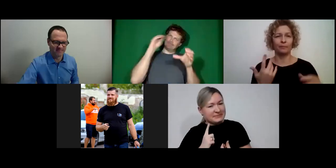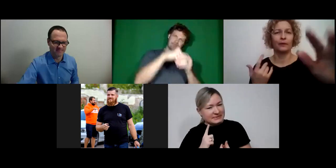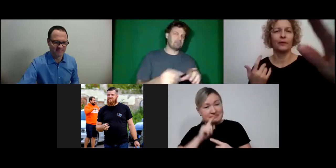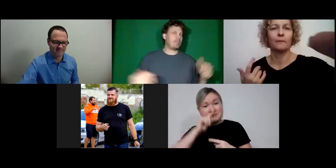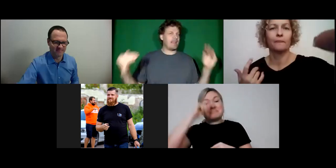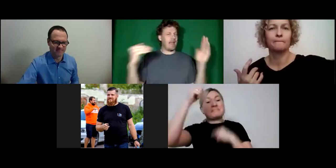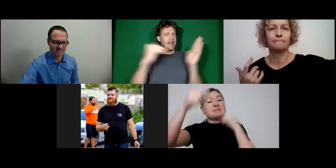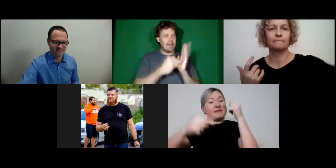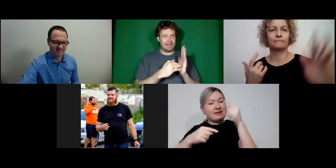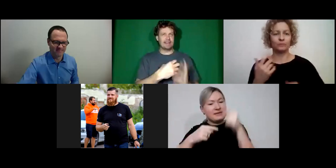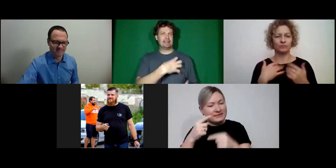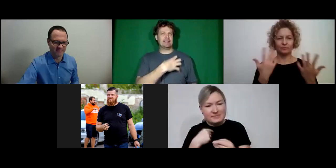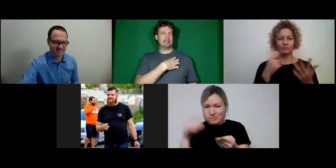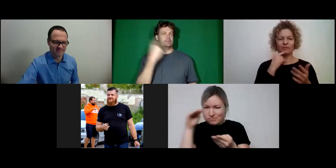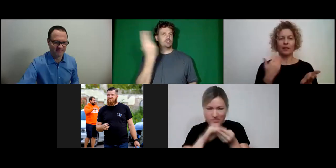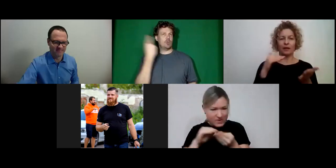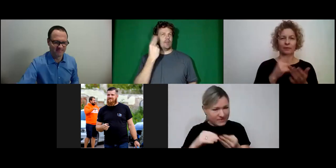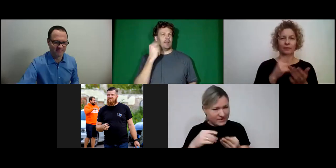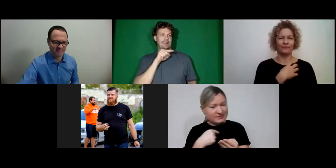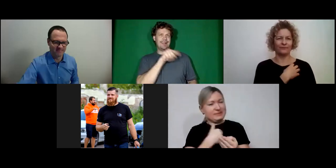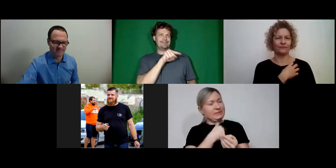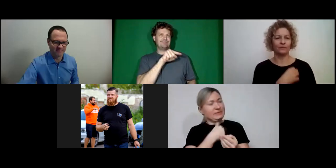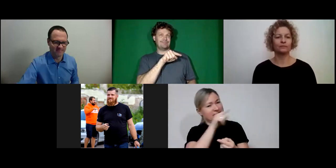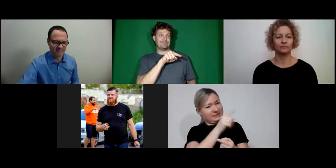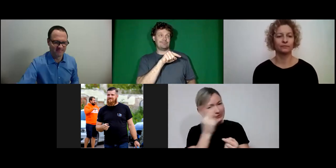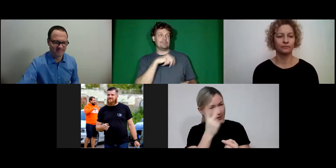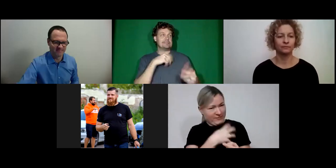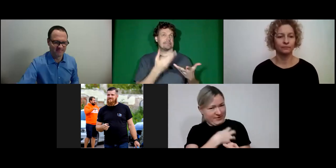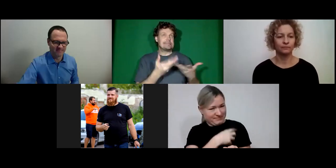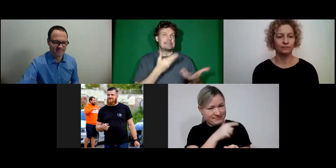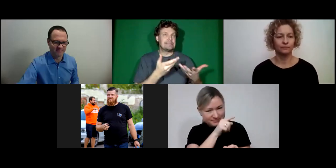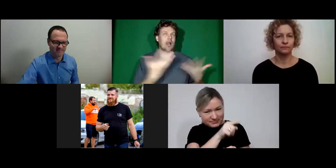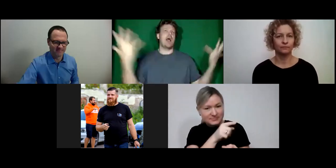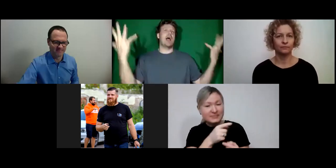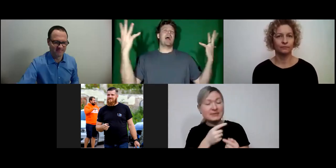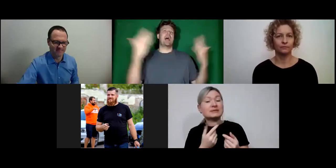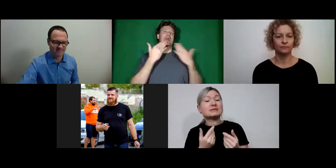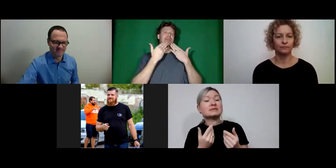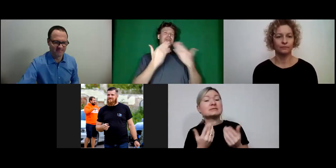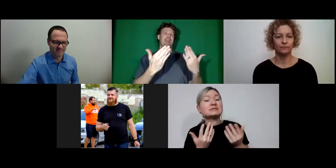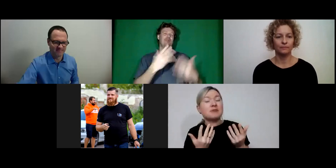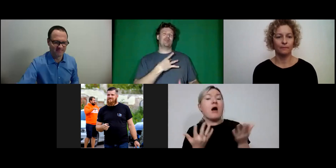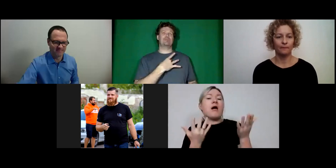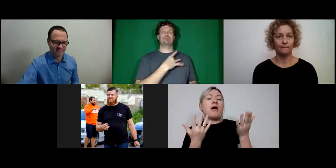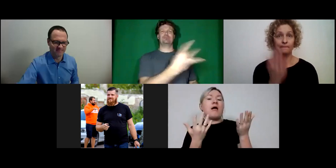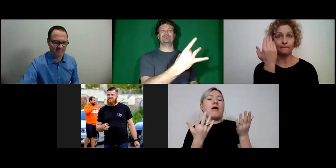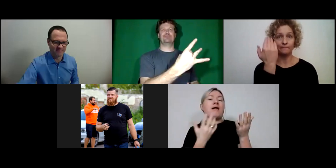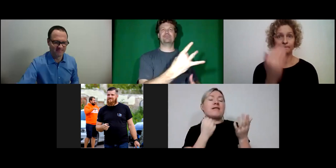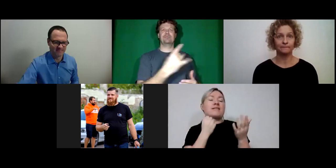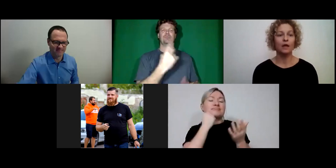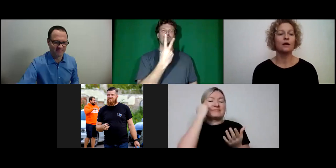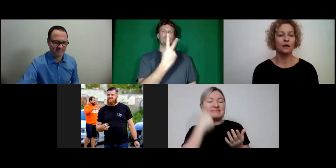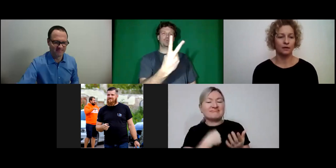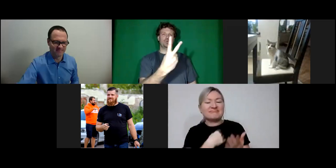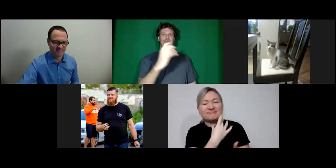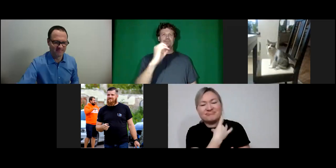and I had to wait another year, and I tried out again for the Slovenian team, and then